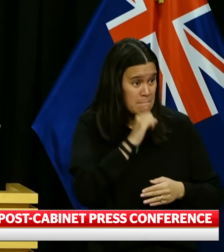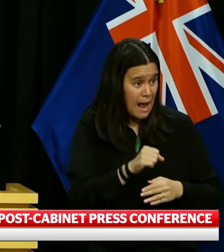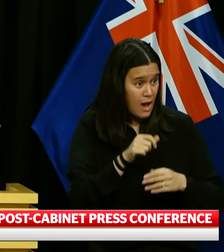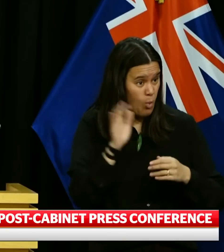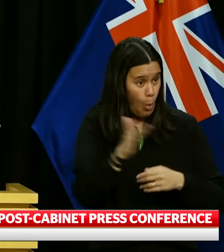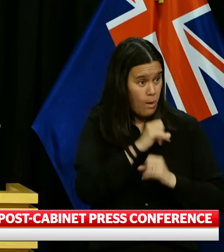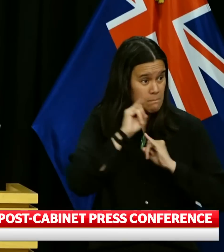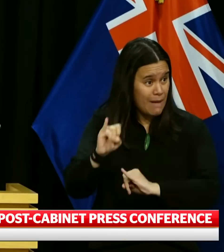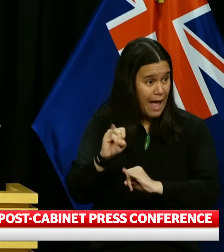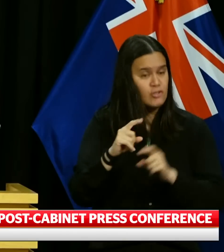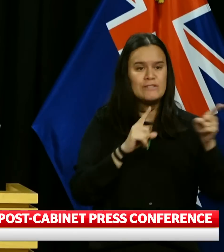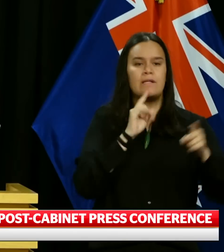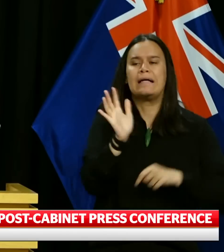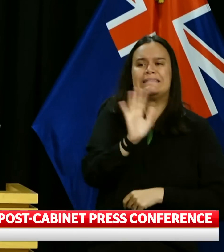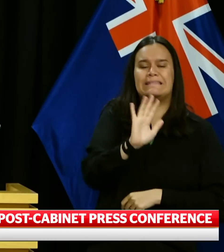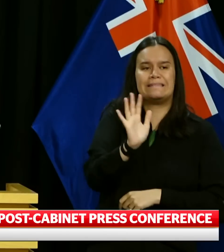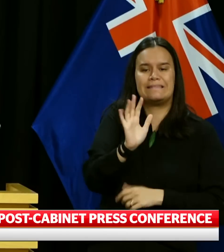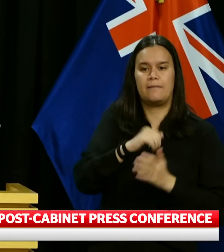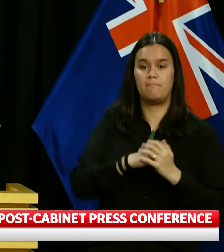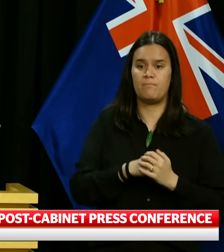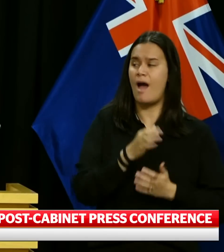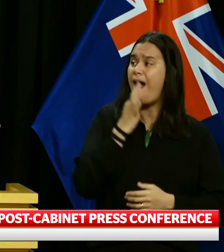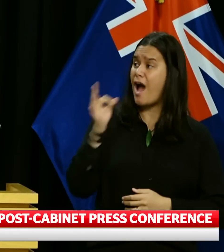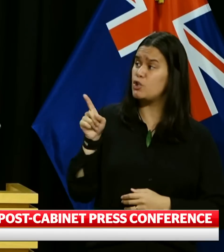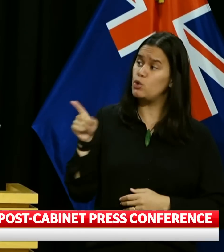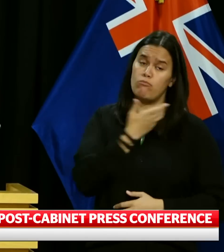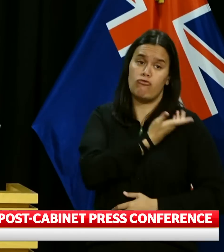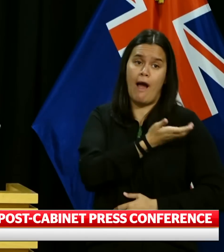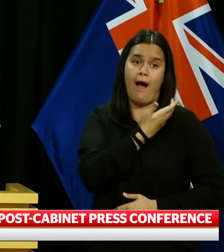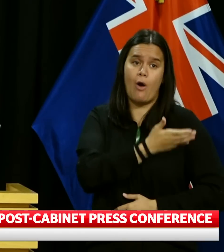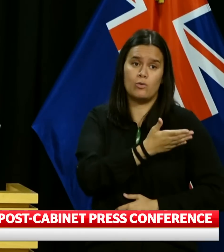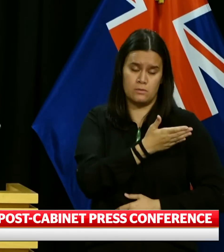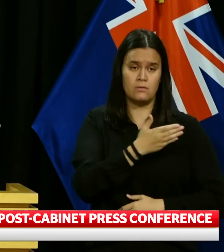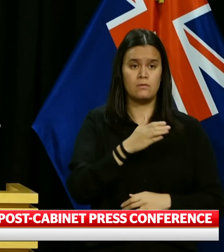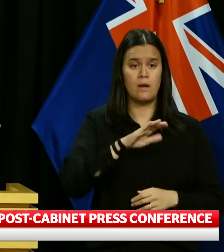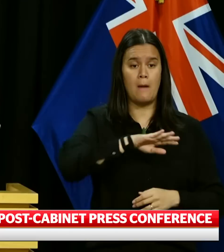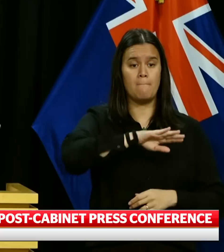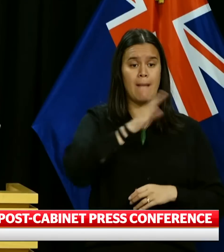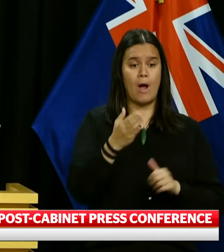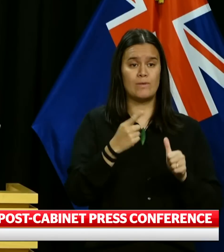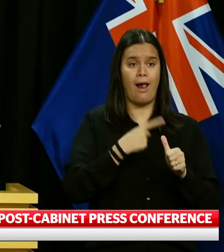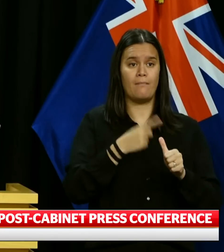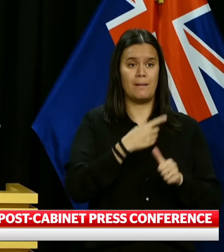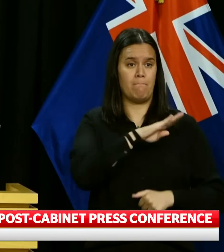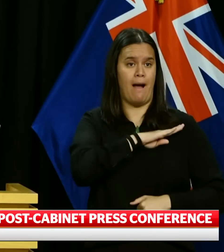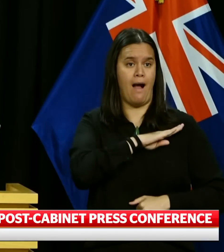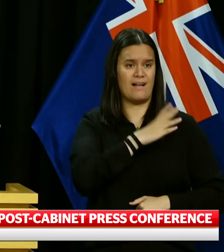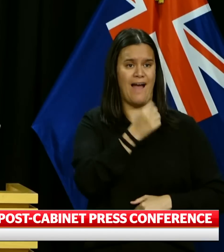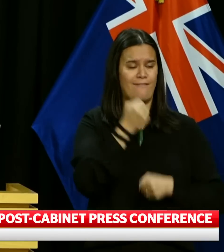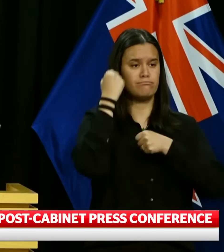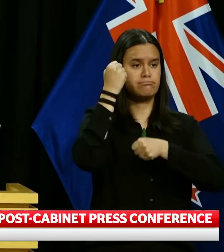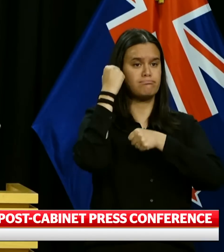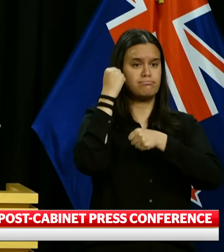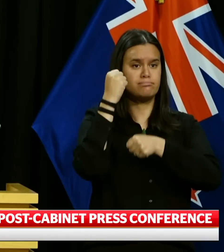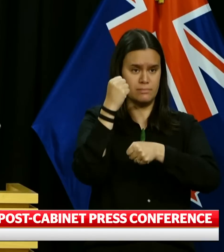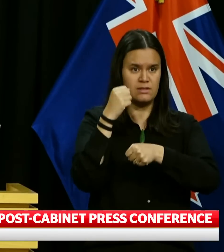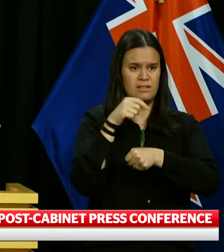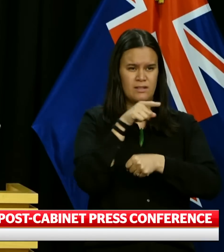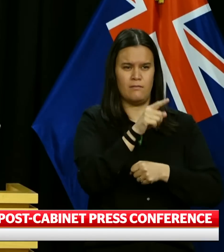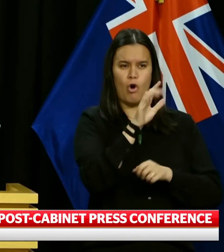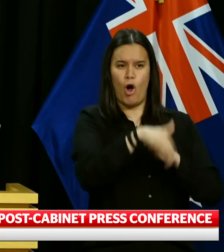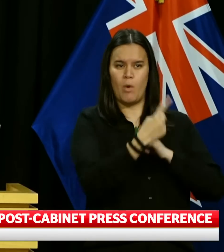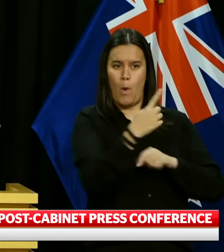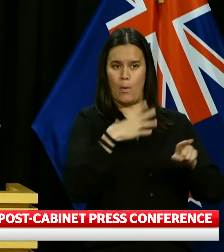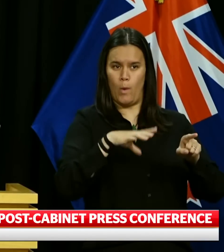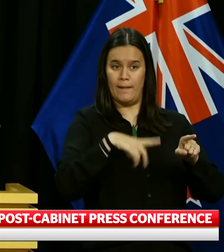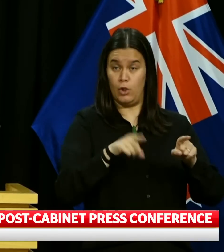of what unfolded at Albert Park on Saturday? I think all New Zealanders respect the right to free speech. They respect the right